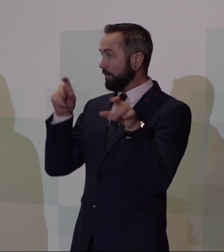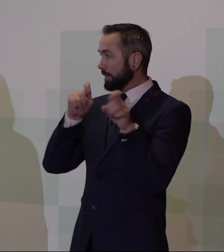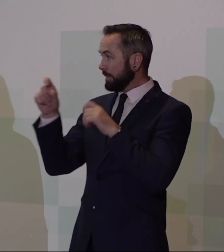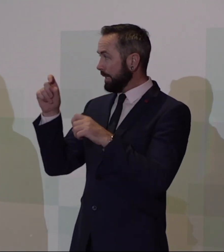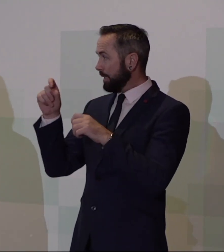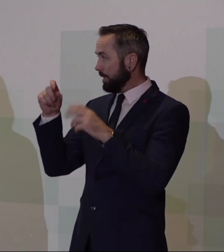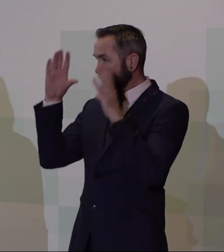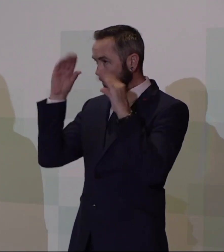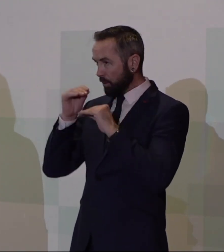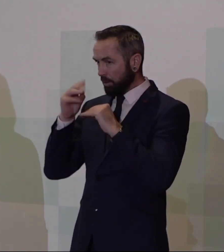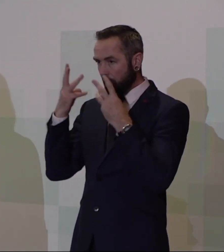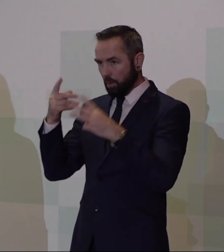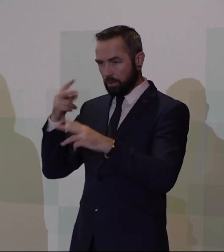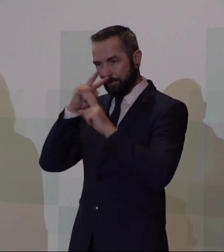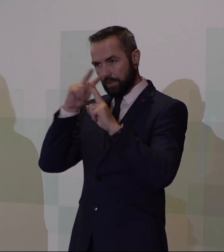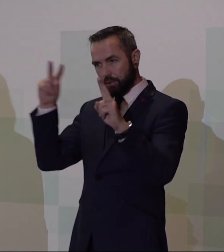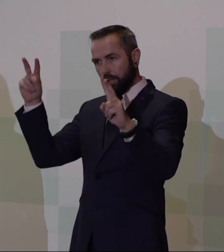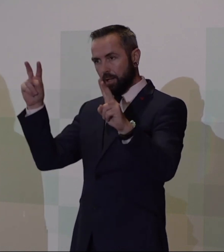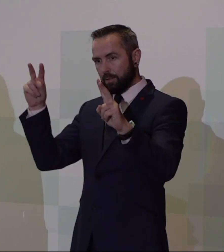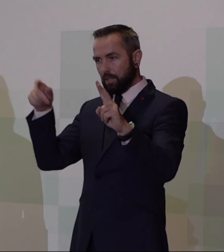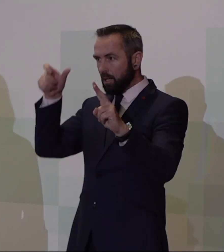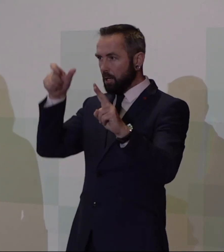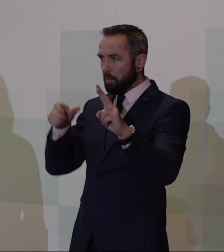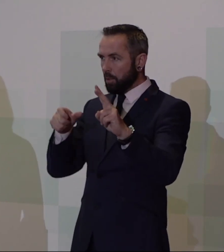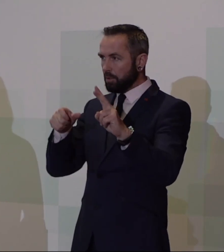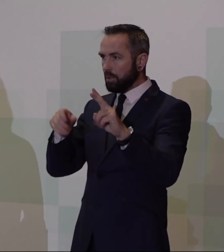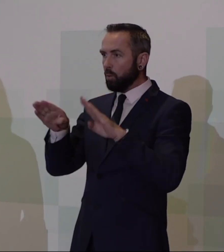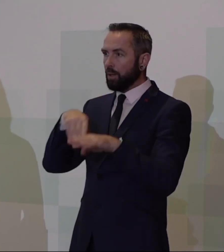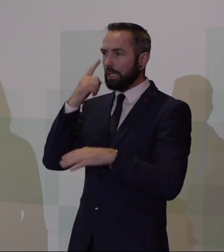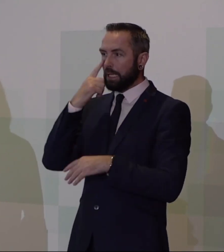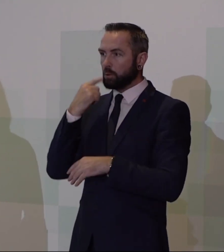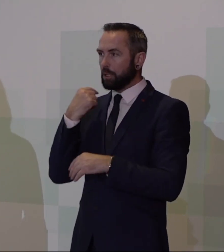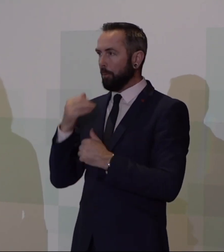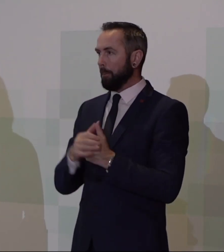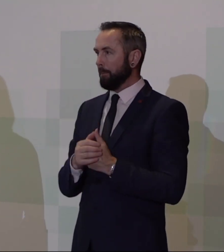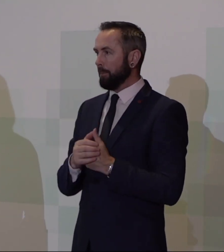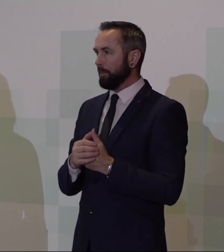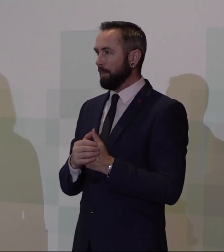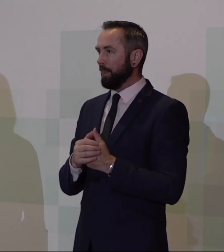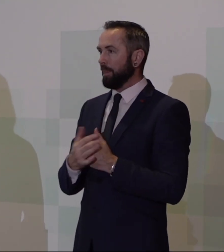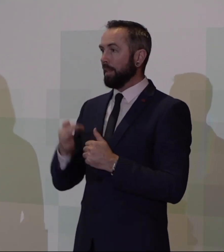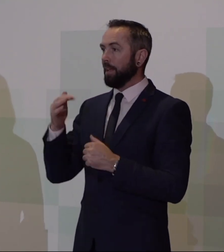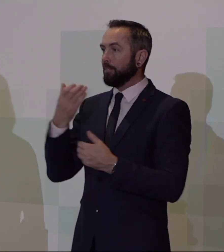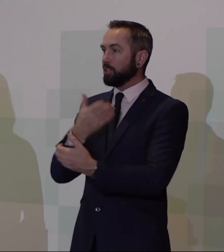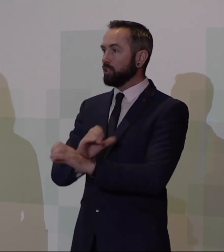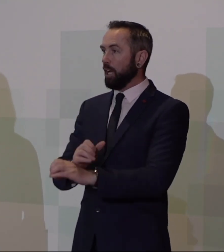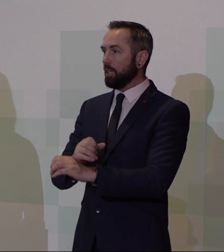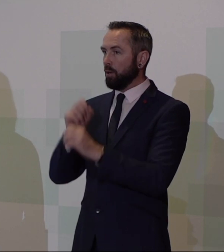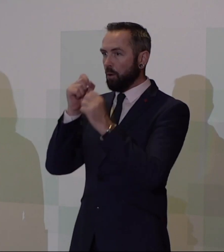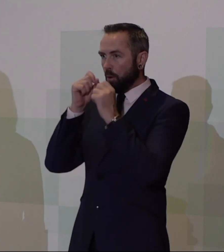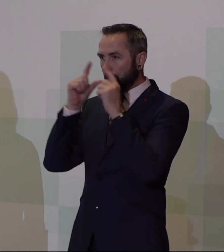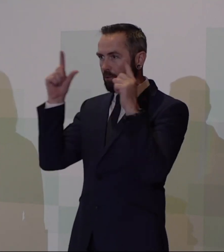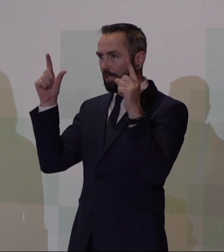still closed, I want you to visualize a person with Down syndrome. If it's a child, open your